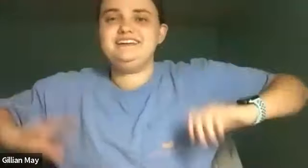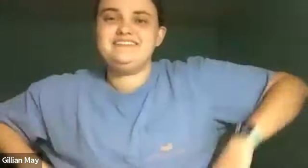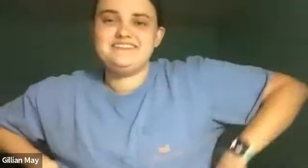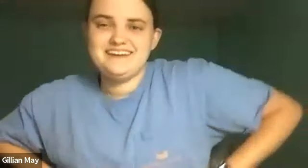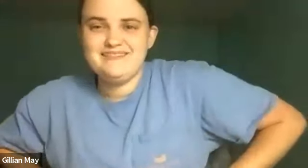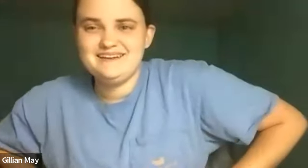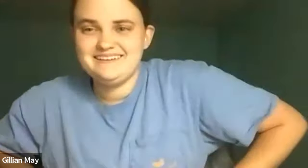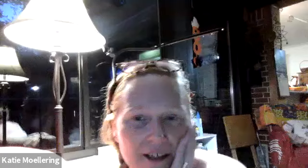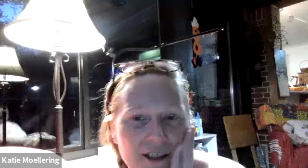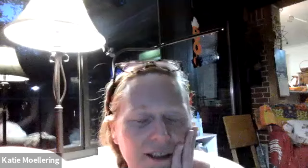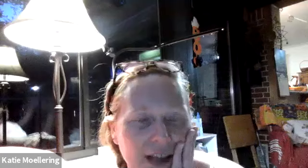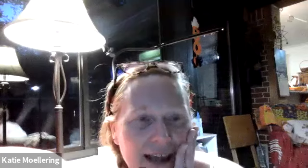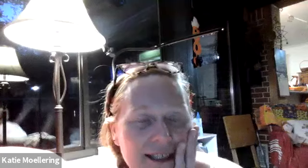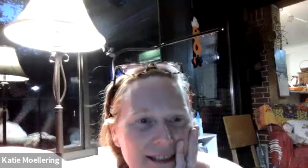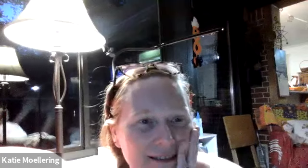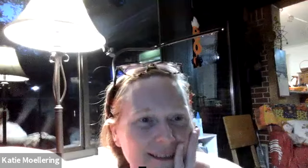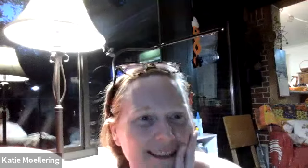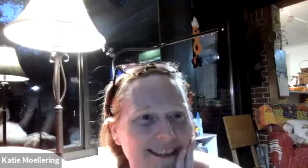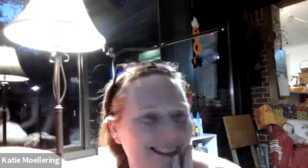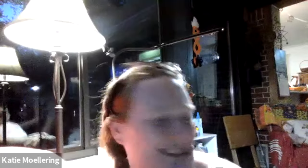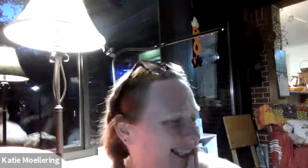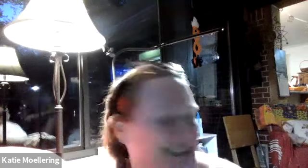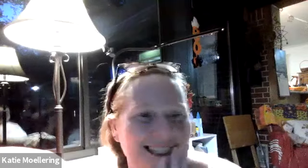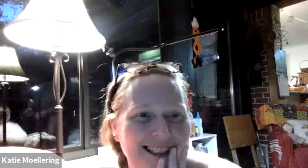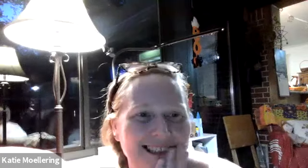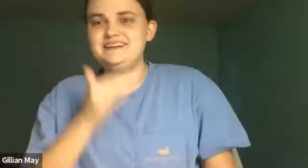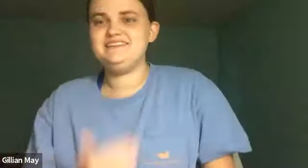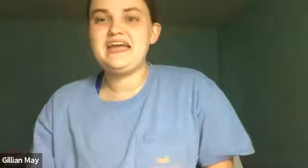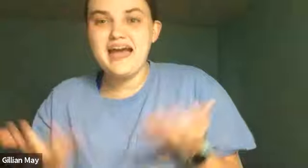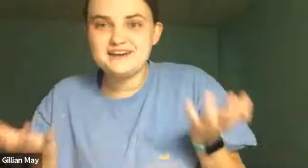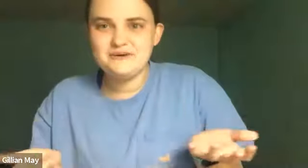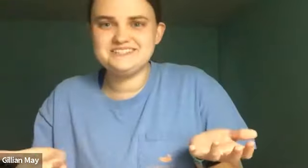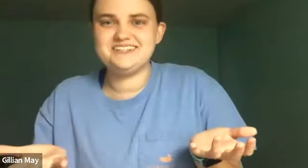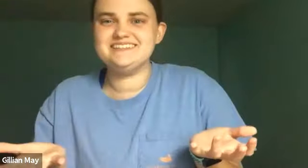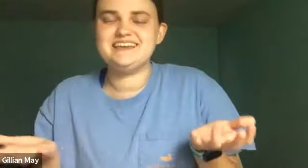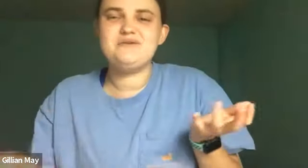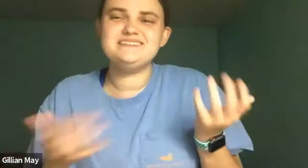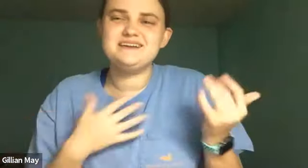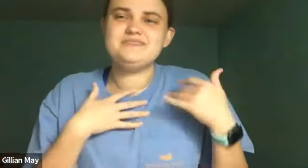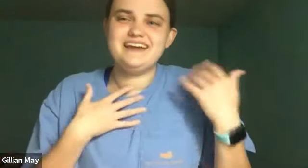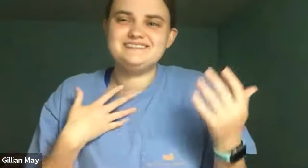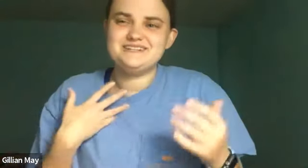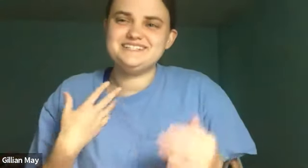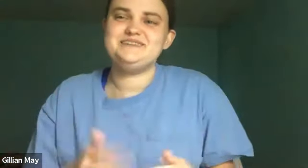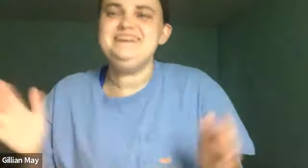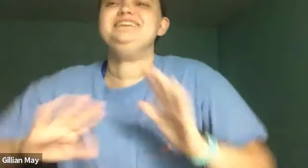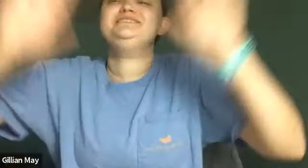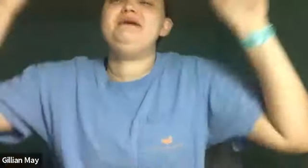It sounded like y'all had a good class. yes, and I had questions. I always like when they ask questions. Oh my gosh, it's my